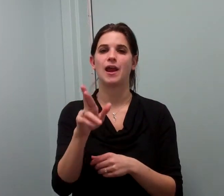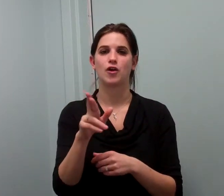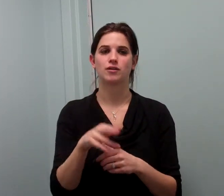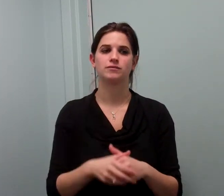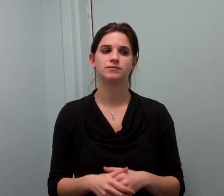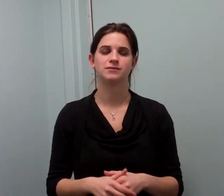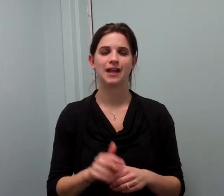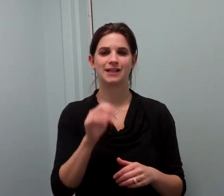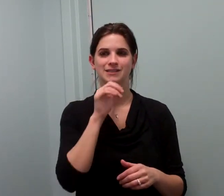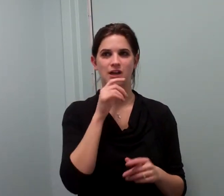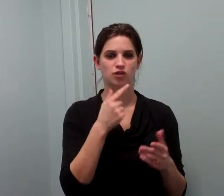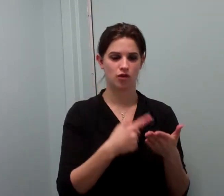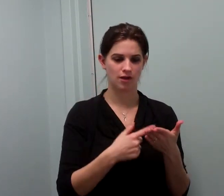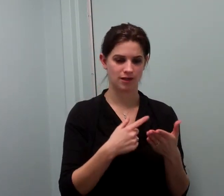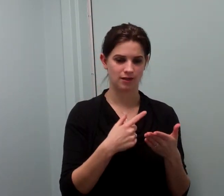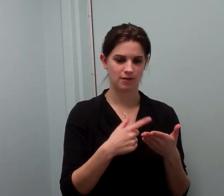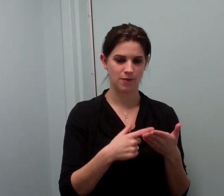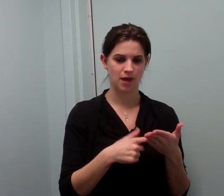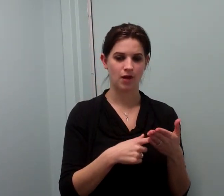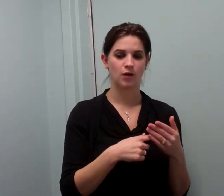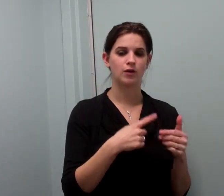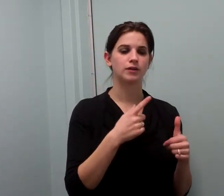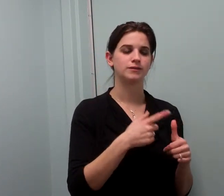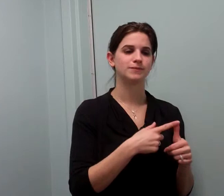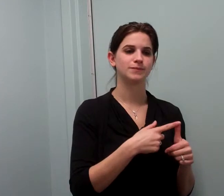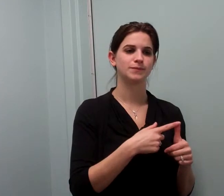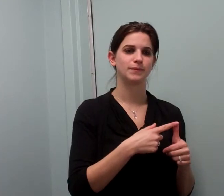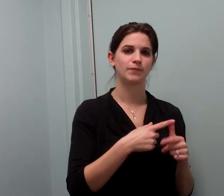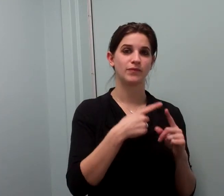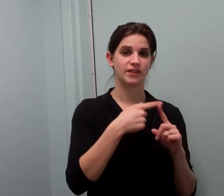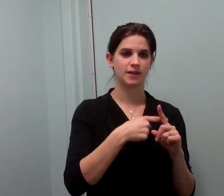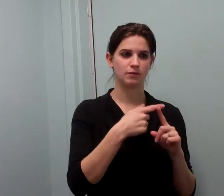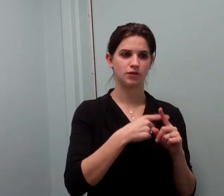with how much water or water vapor that air can hold at that time.